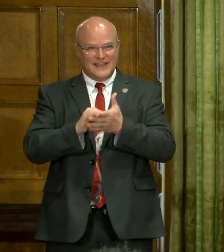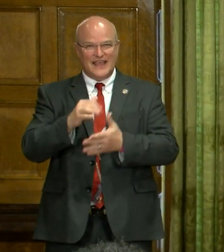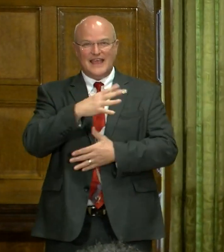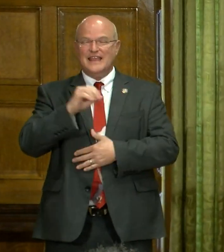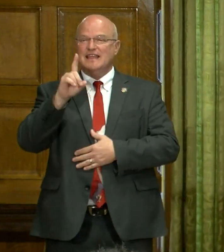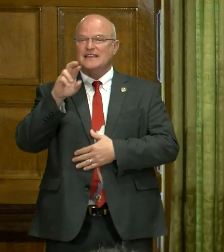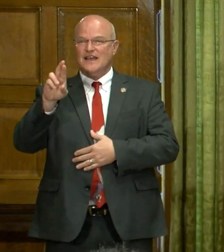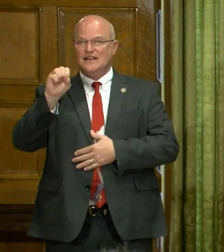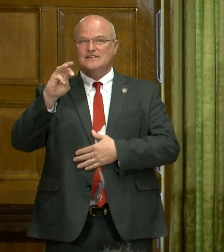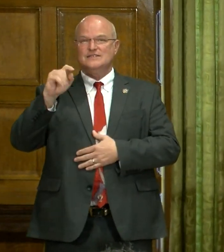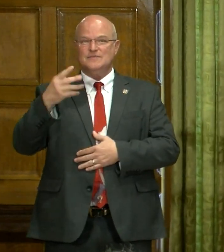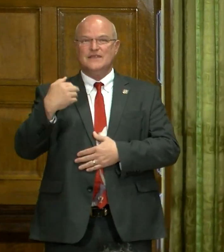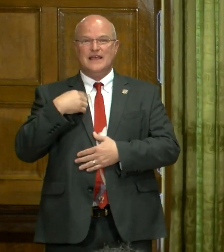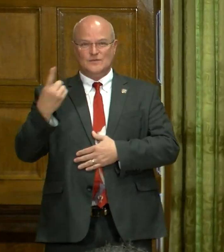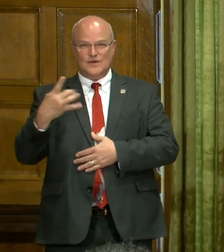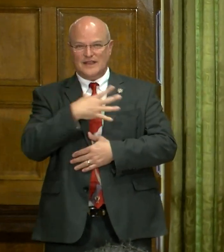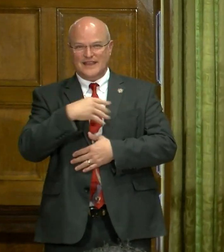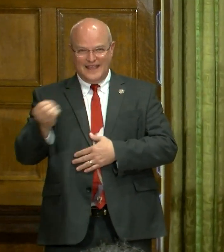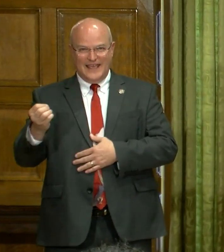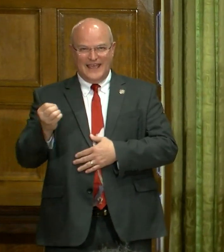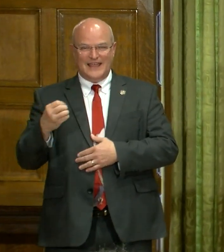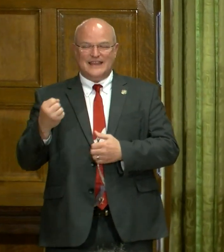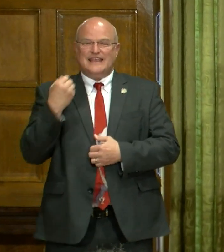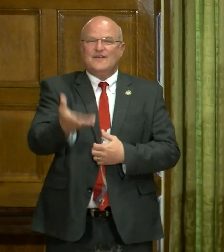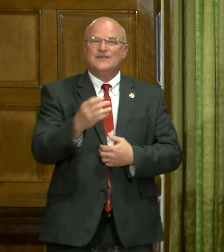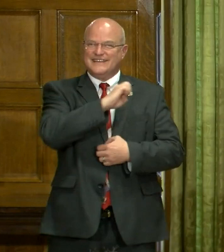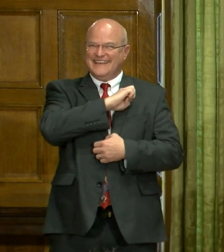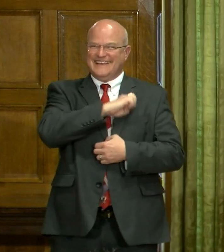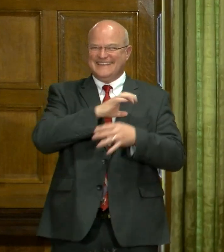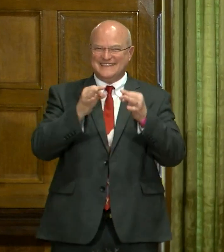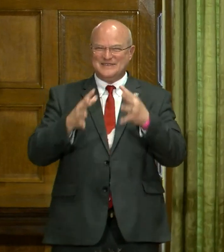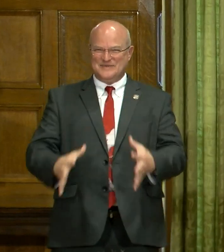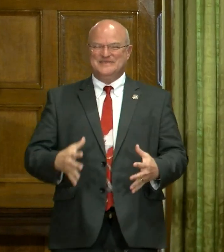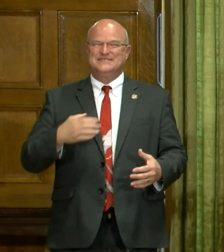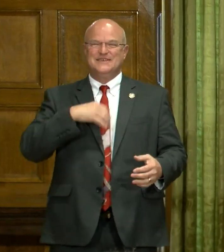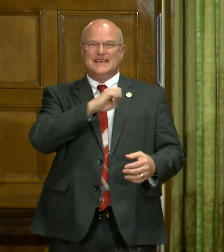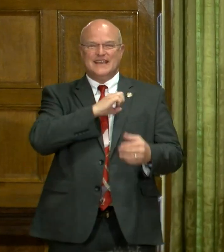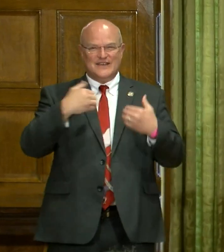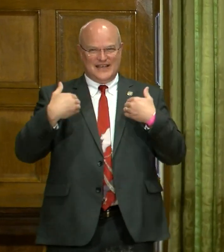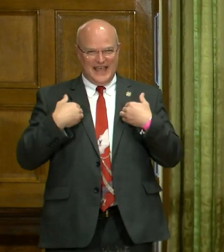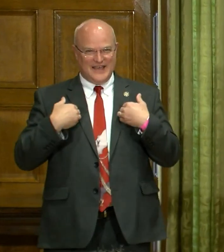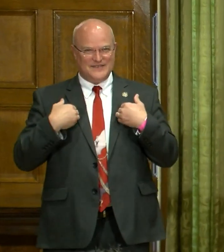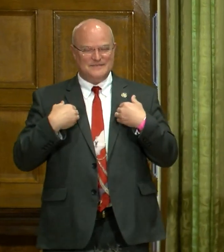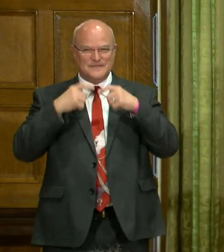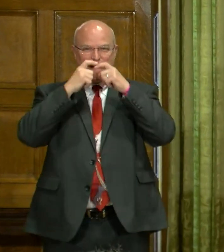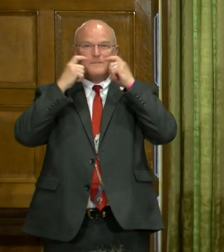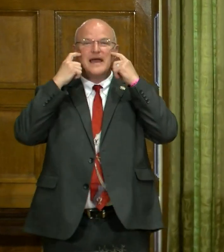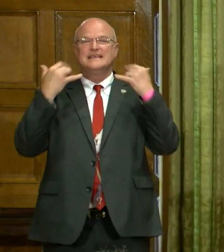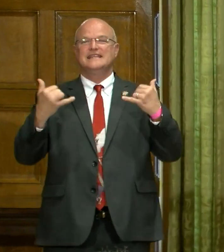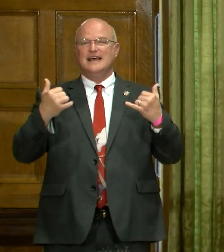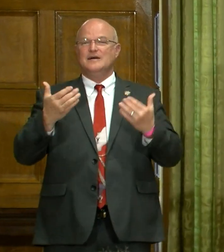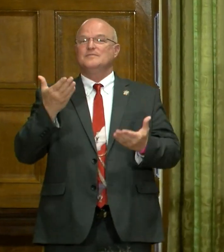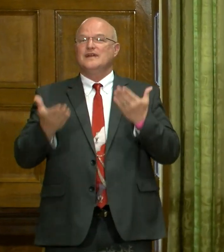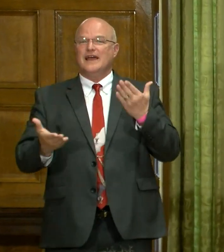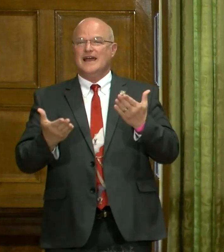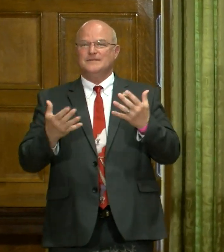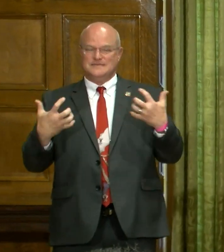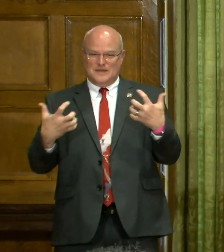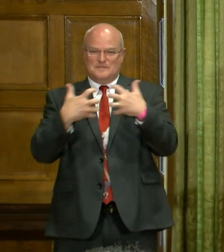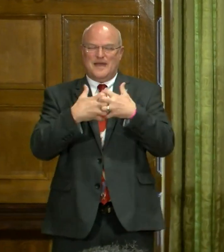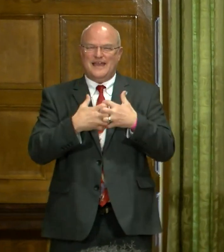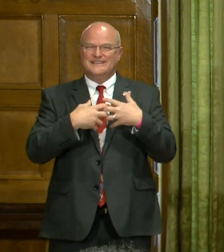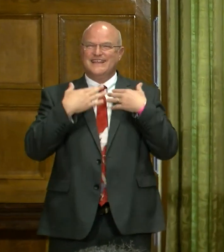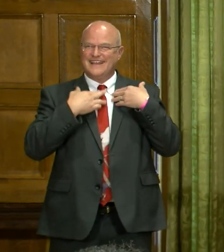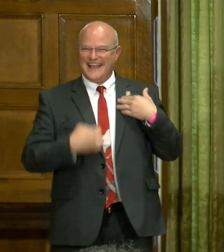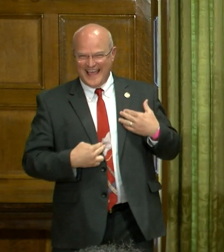and Dr. Smith has one as well, and we gave one to Eddie. So Eddie will have a mask now, perhaps to match one